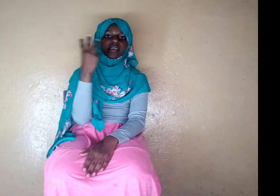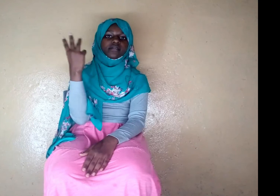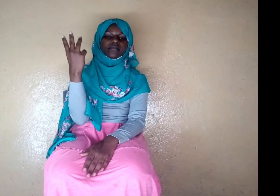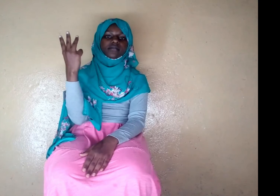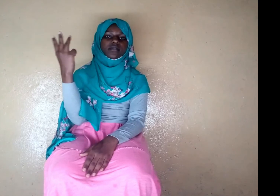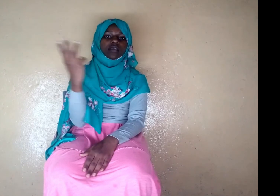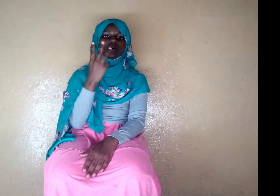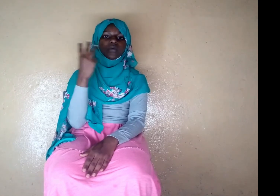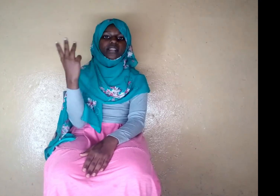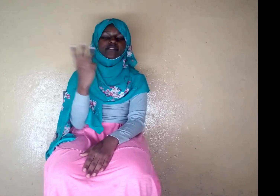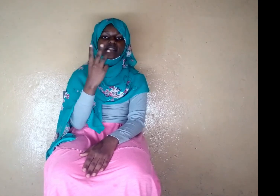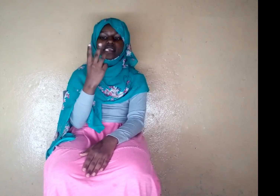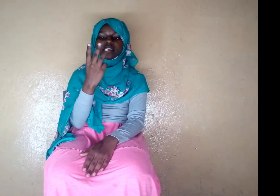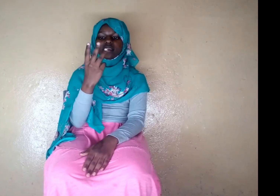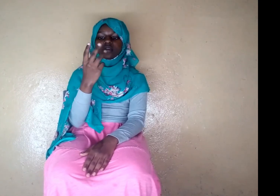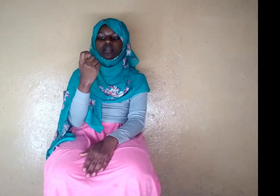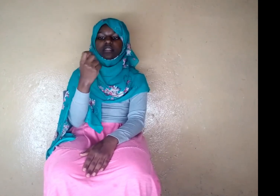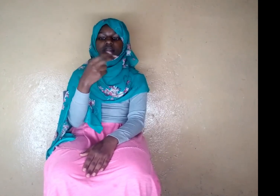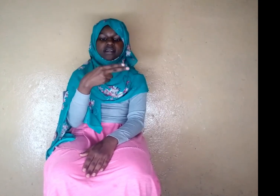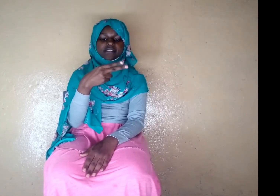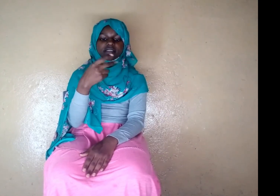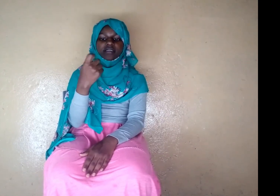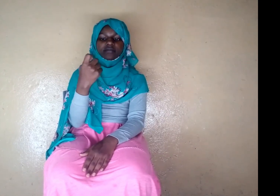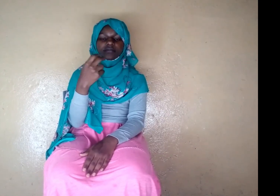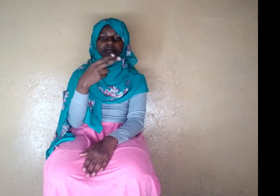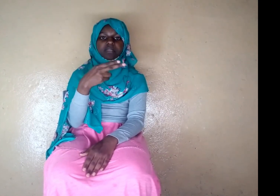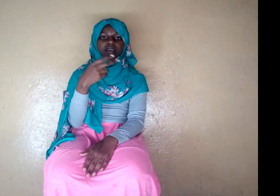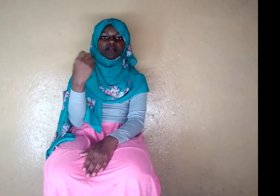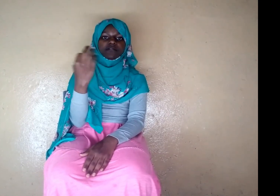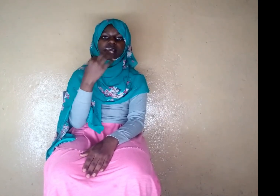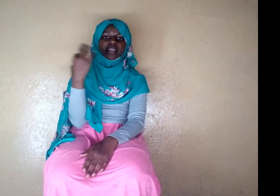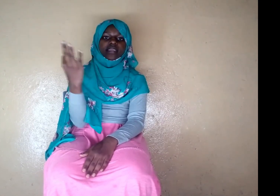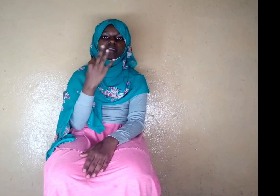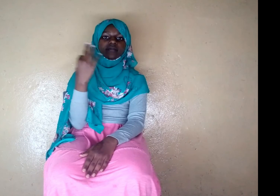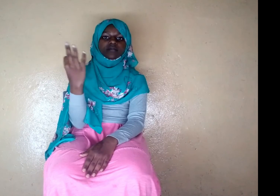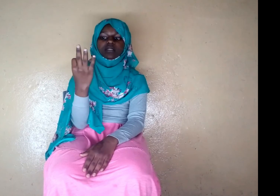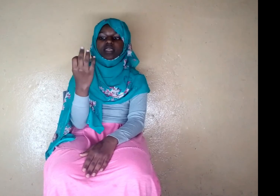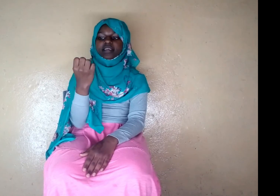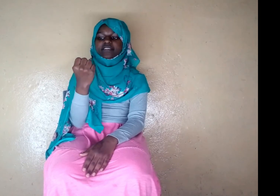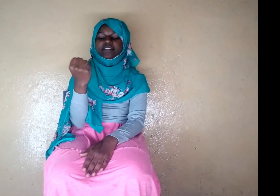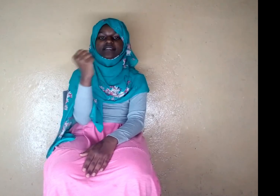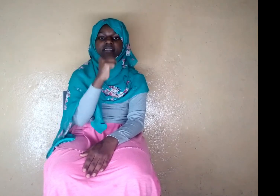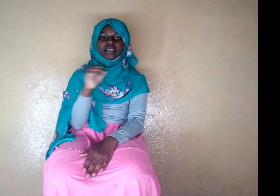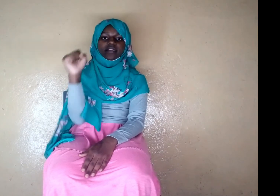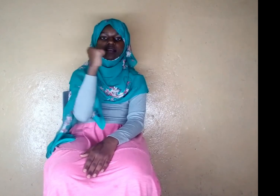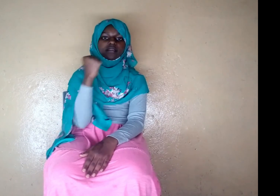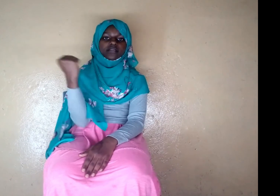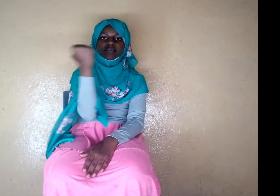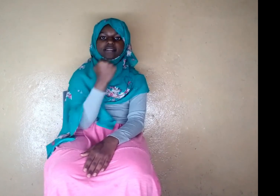Wednesday, Wednesday, Thursday, Friday, Saturday,